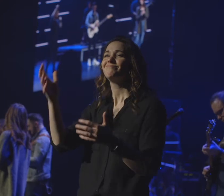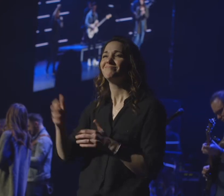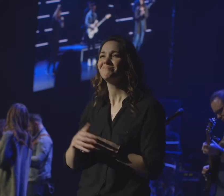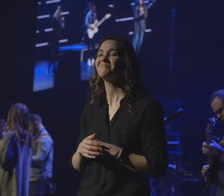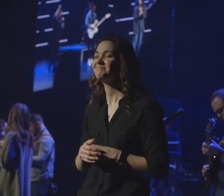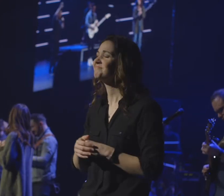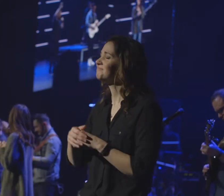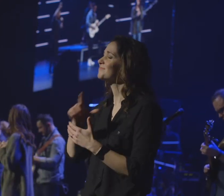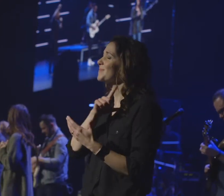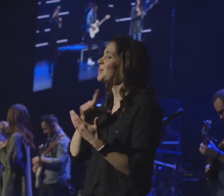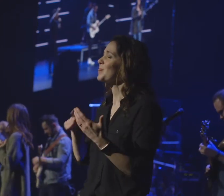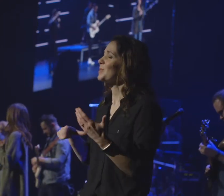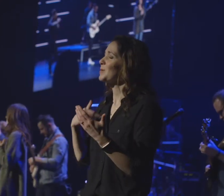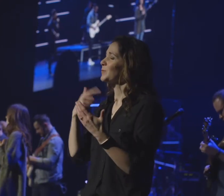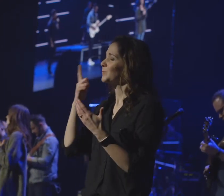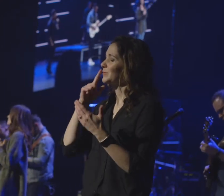Lord Jesus, we connect with you in this song.